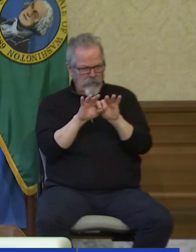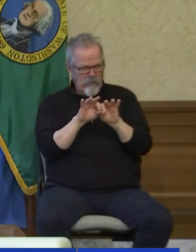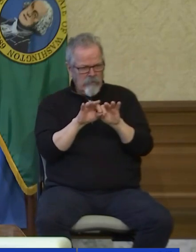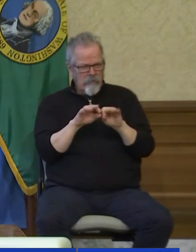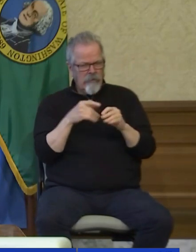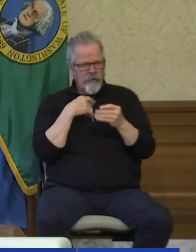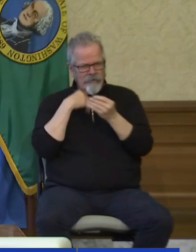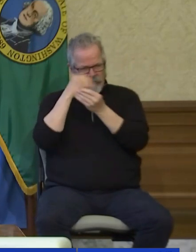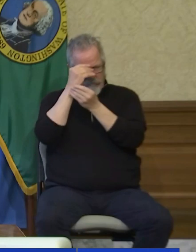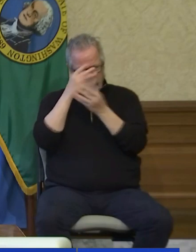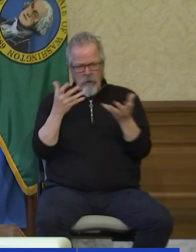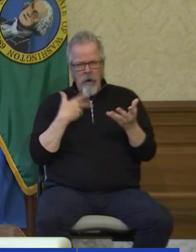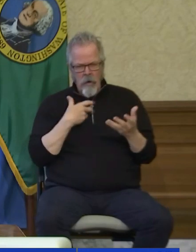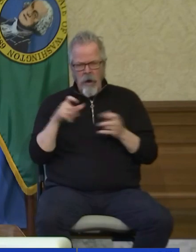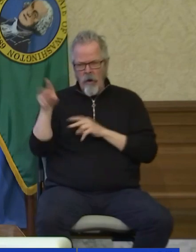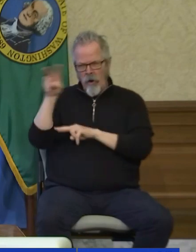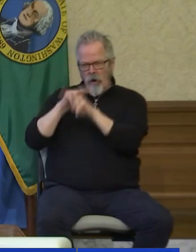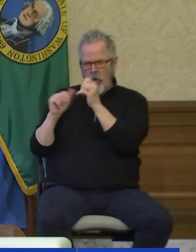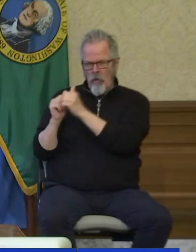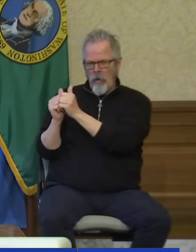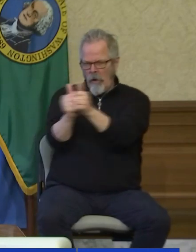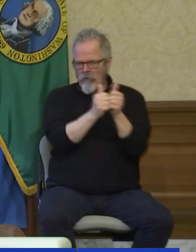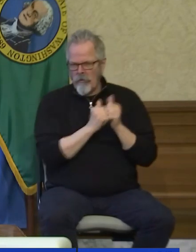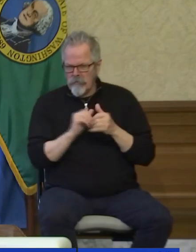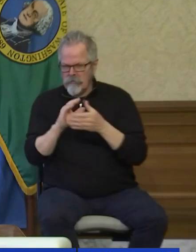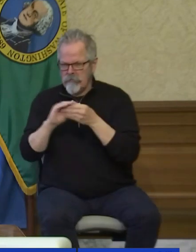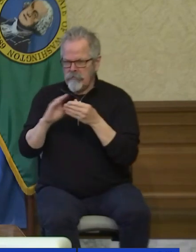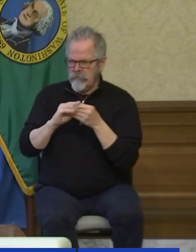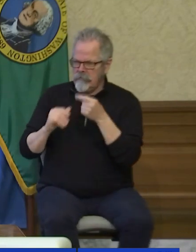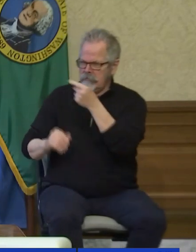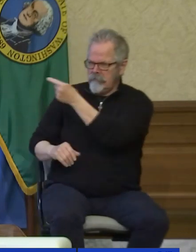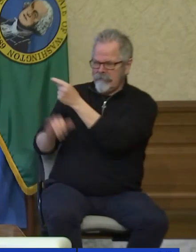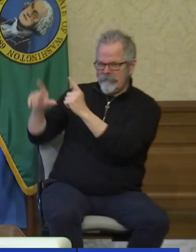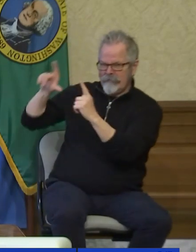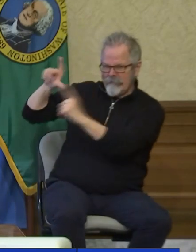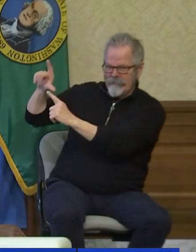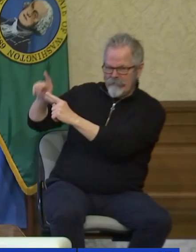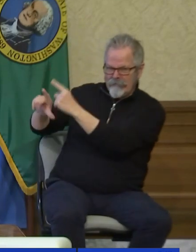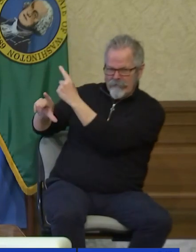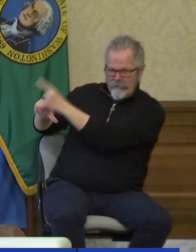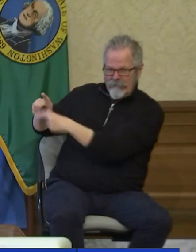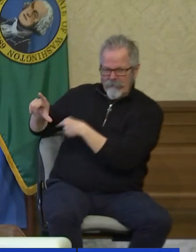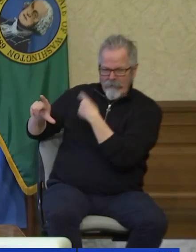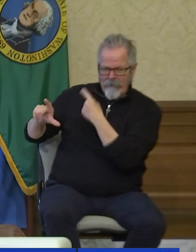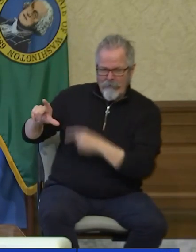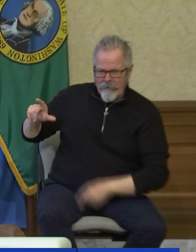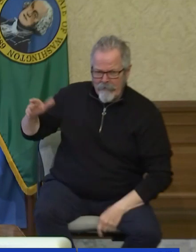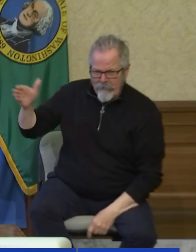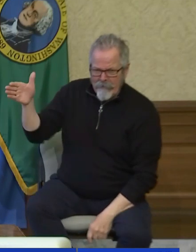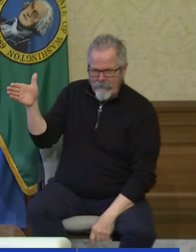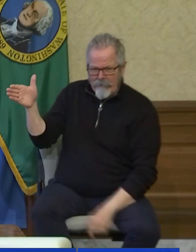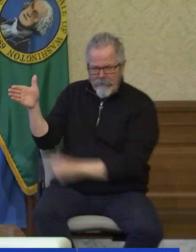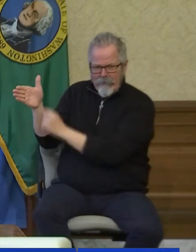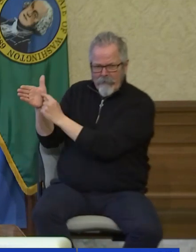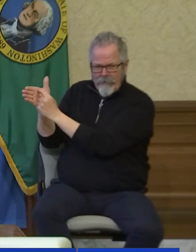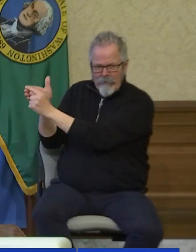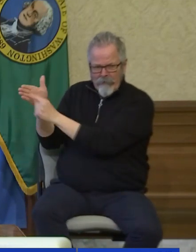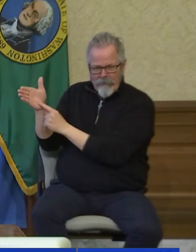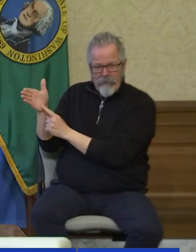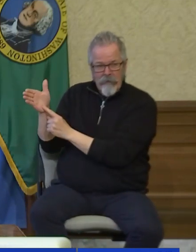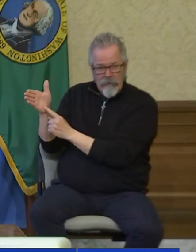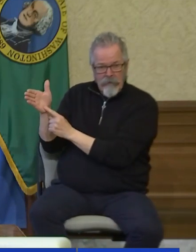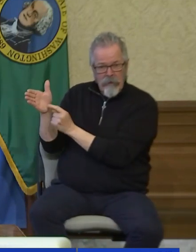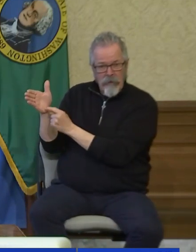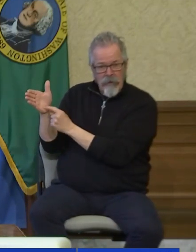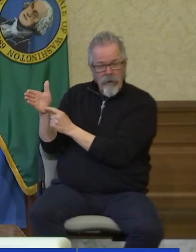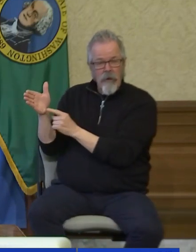These are the metrics that we need to meet in order to avoid the problem that your local health officials are concerned about. It's a